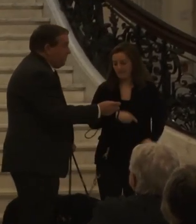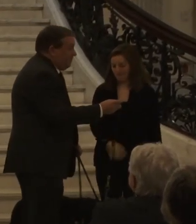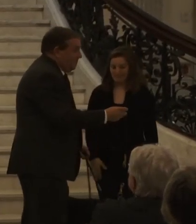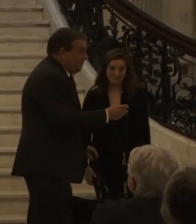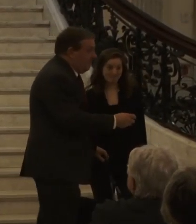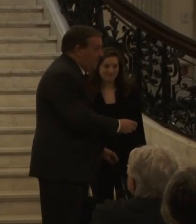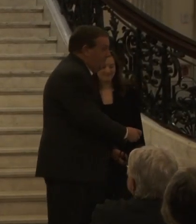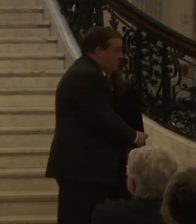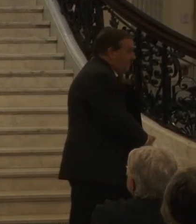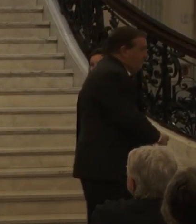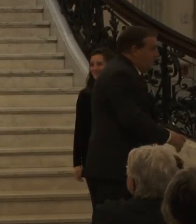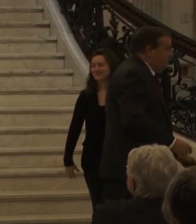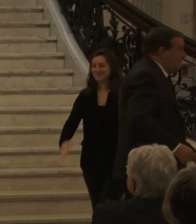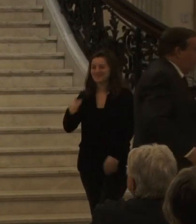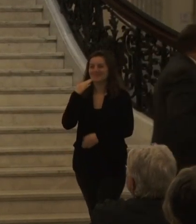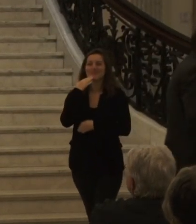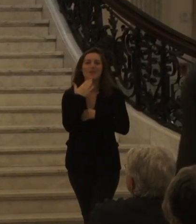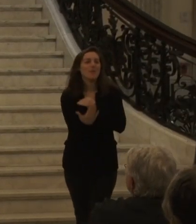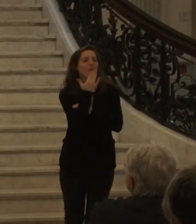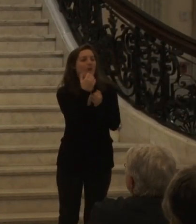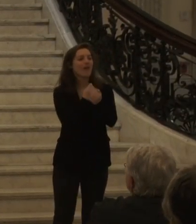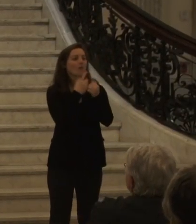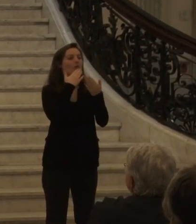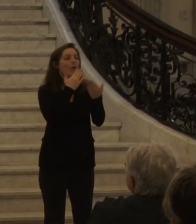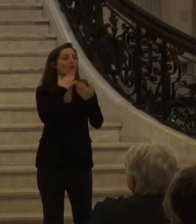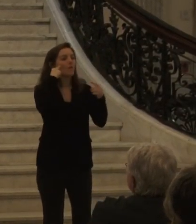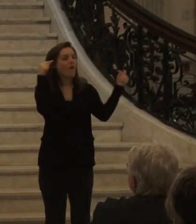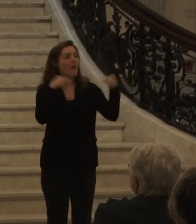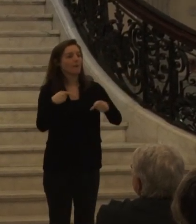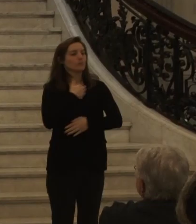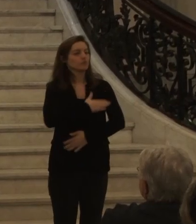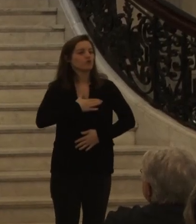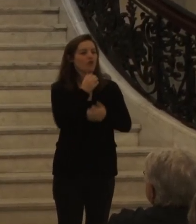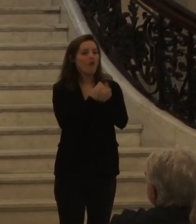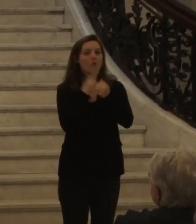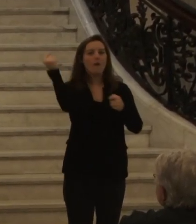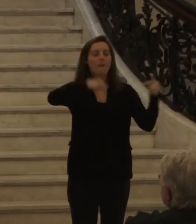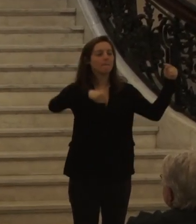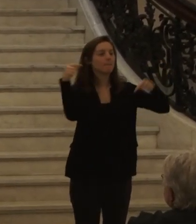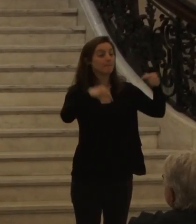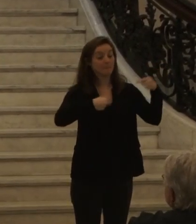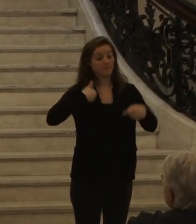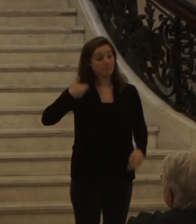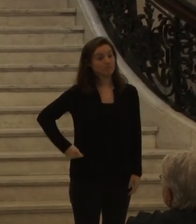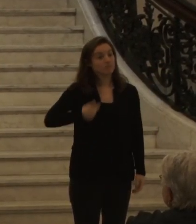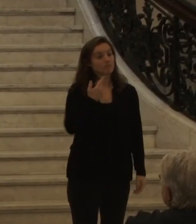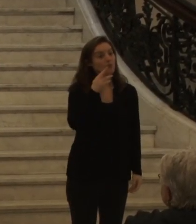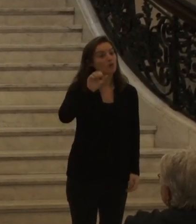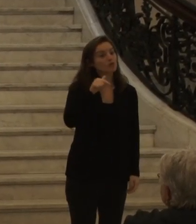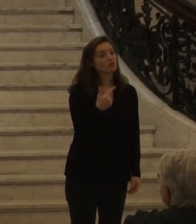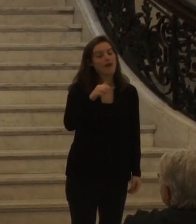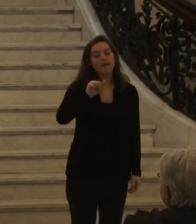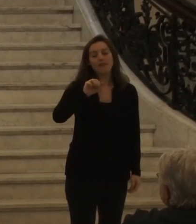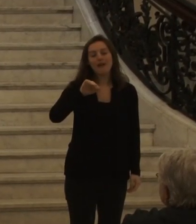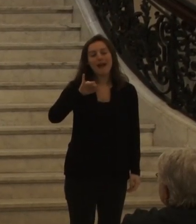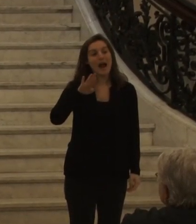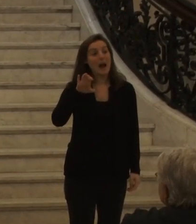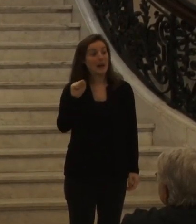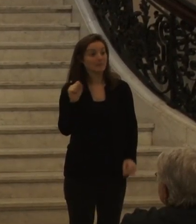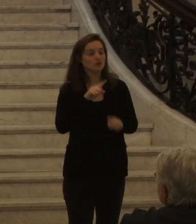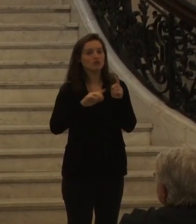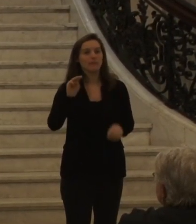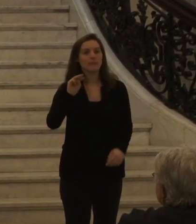Good morning, everybody. Thank you for being here today. Appreciate everybody being here. I'm Greg Ames from the Massachusetts Rehabilitation Commission, and I'm